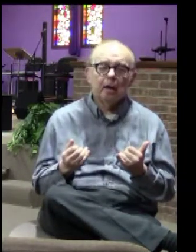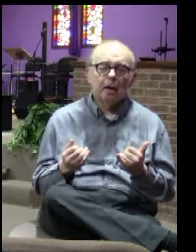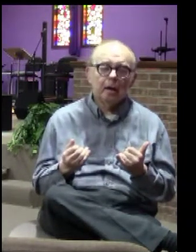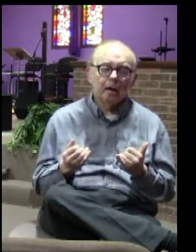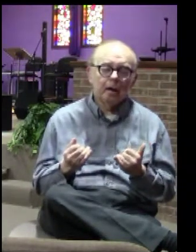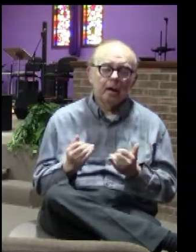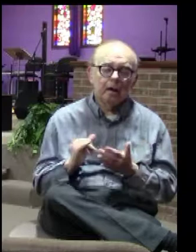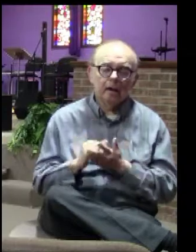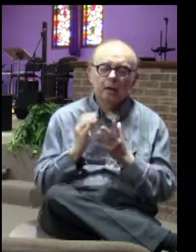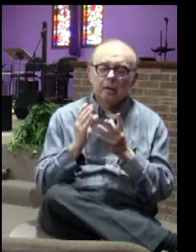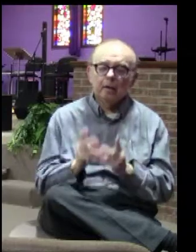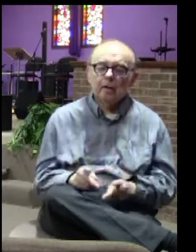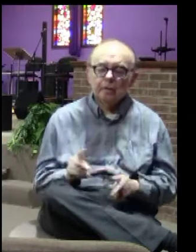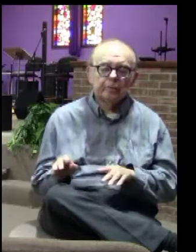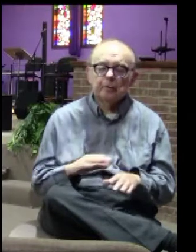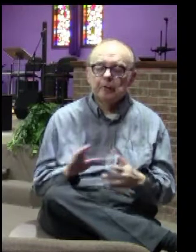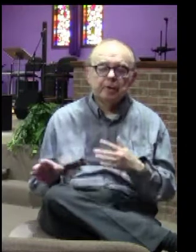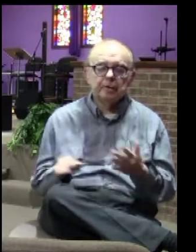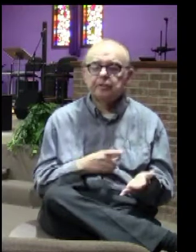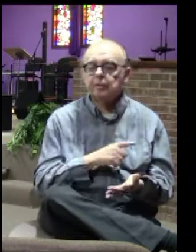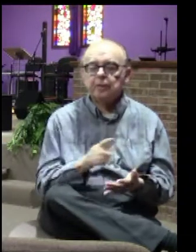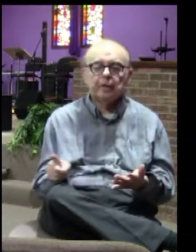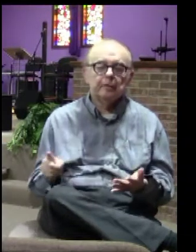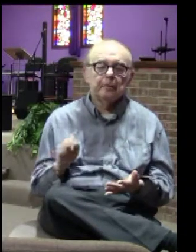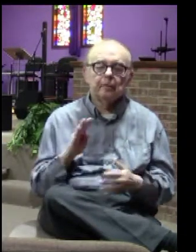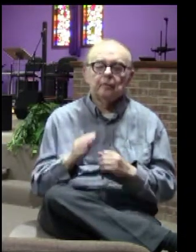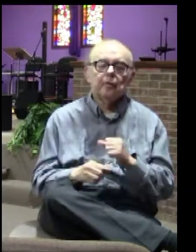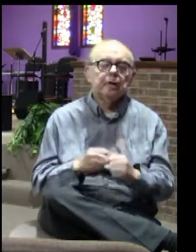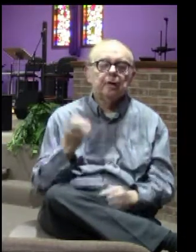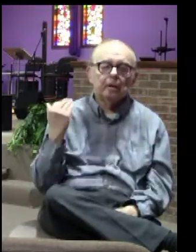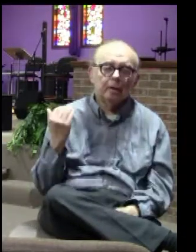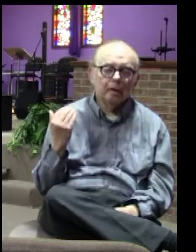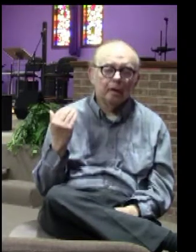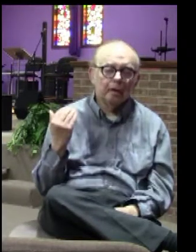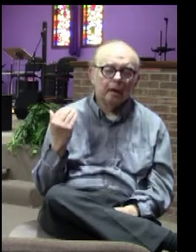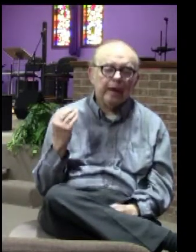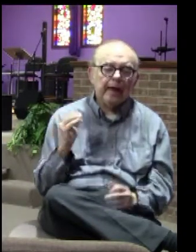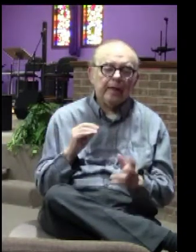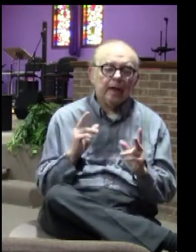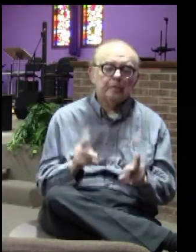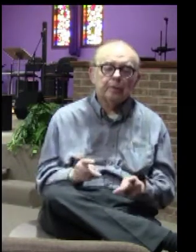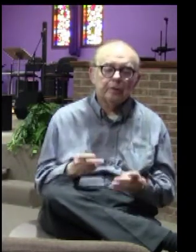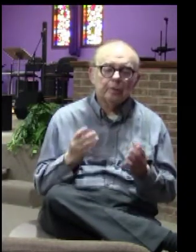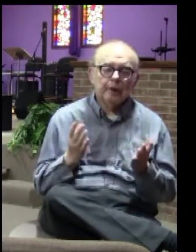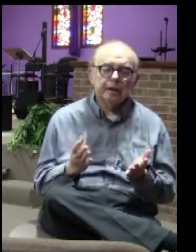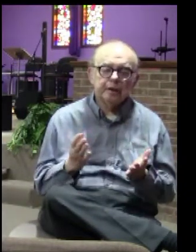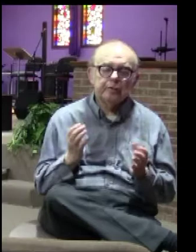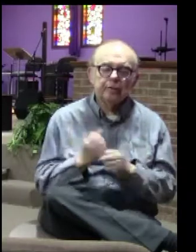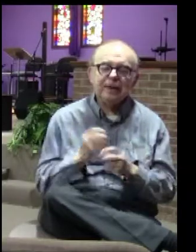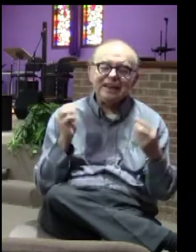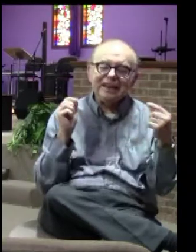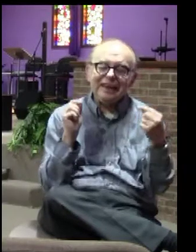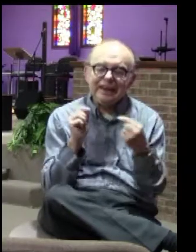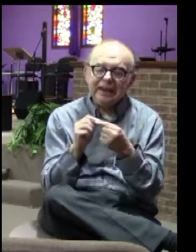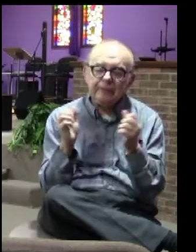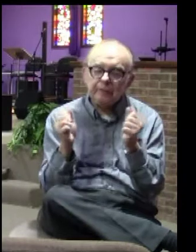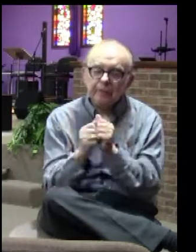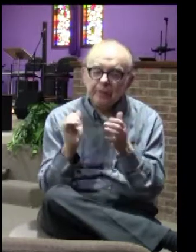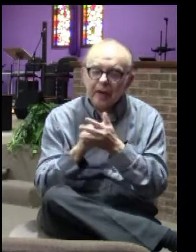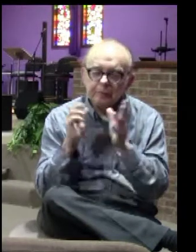that somebody did something to them 40 years ago and they're waiting to get even with them.